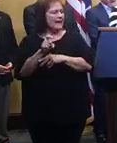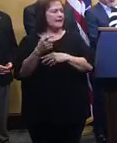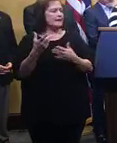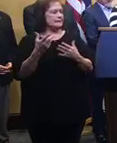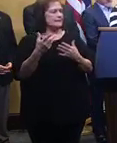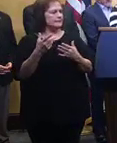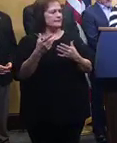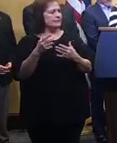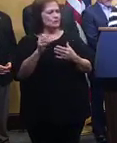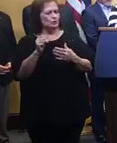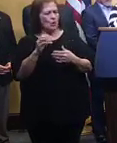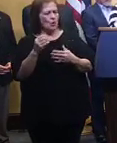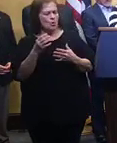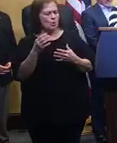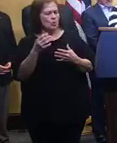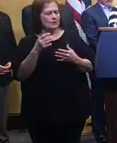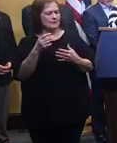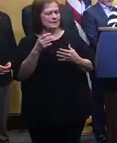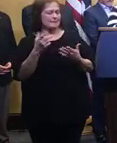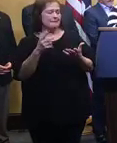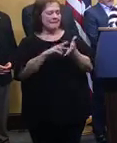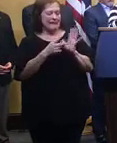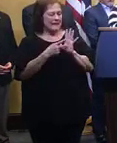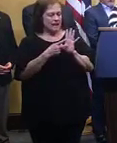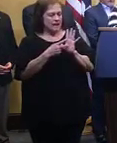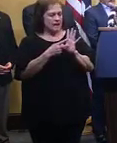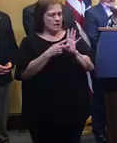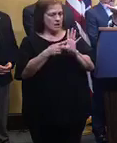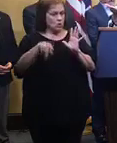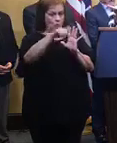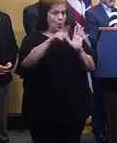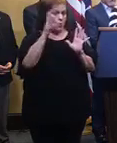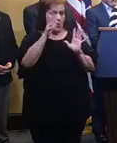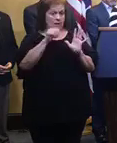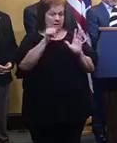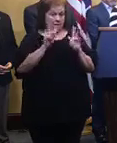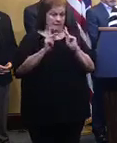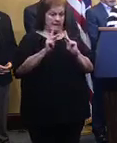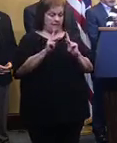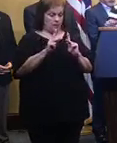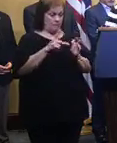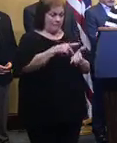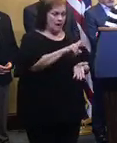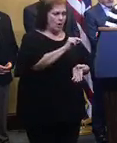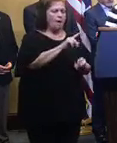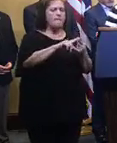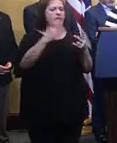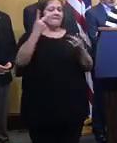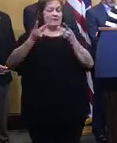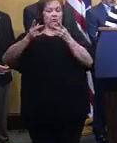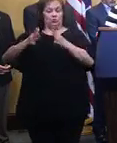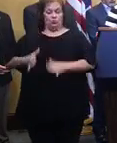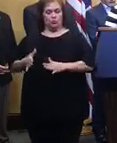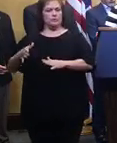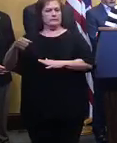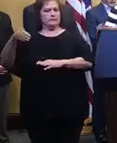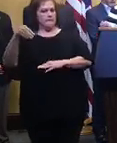pay. So that's not something that the public, meaning our residents will pay, but those will go to visitors. I'm asking